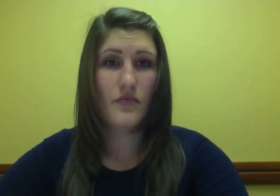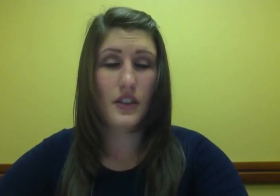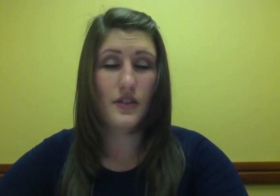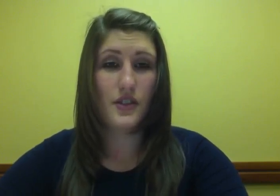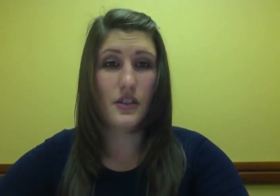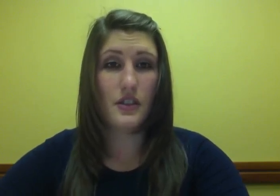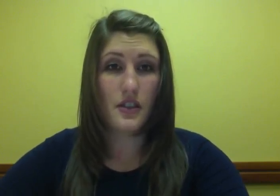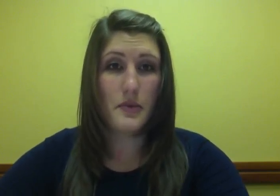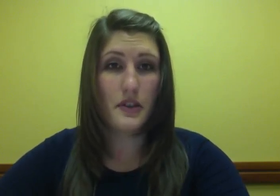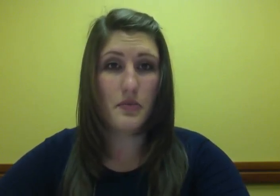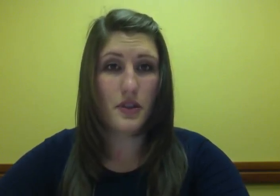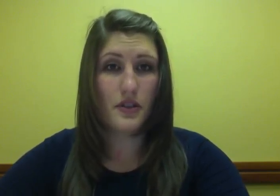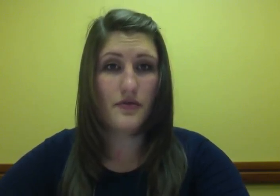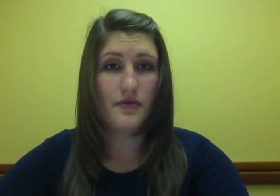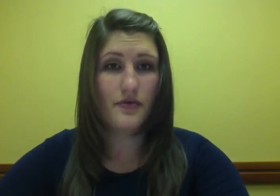She has a lot to say about this book.